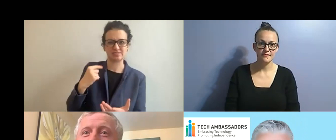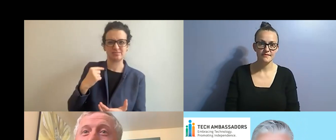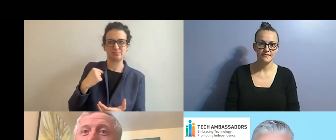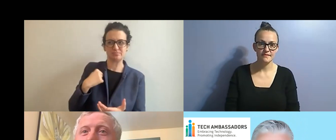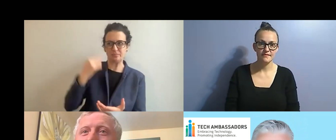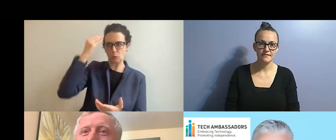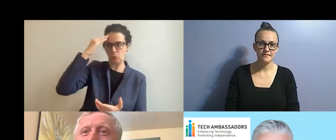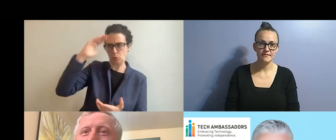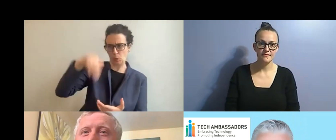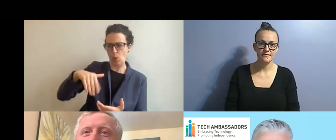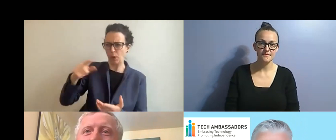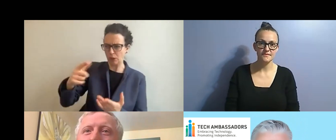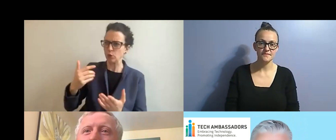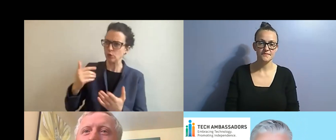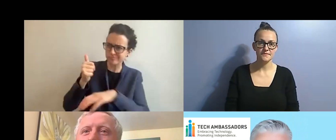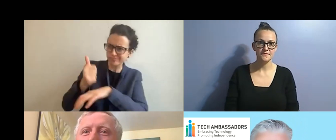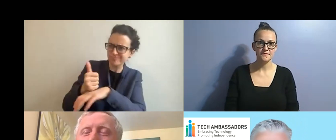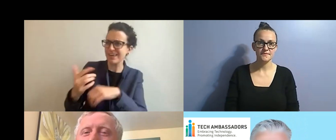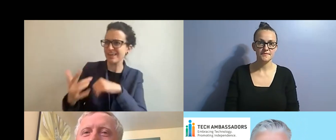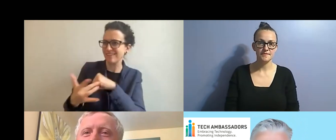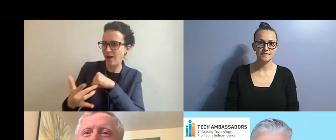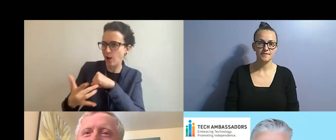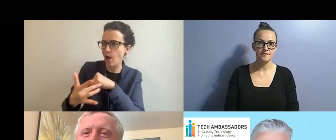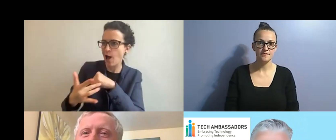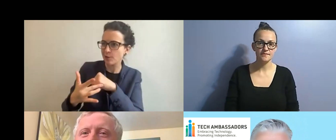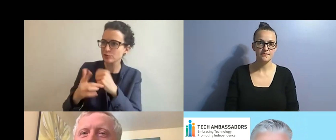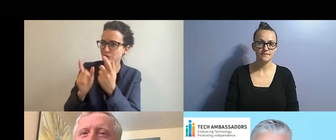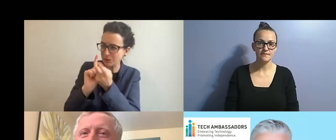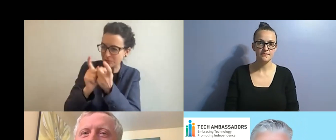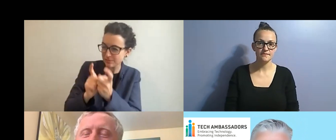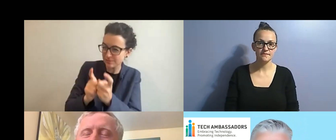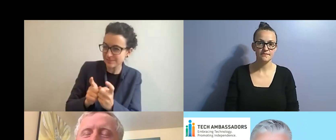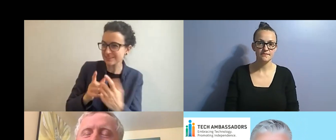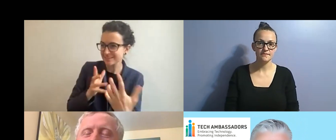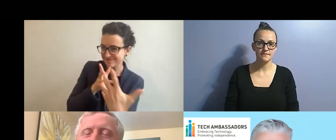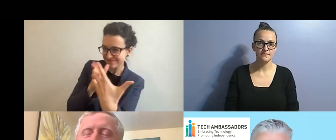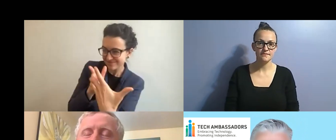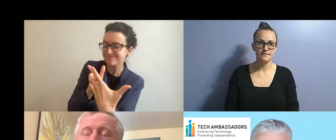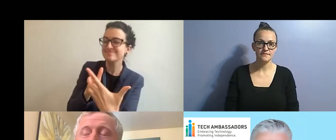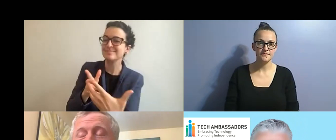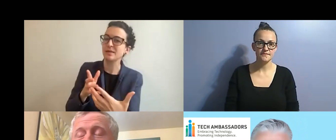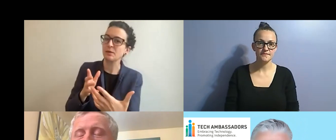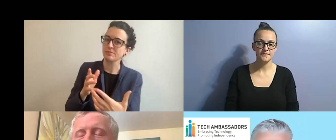that technology to be independent and be